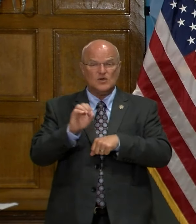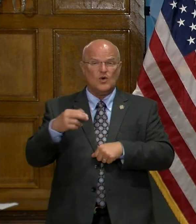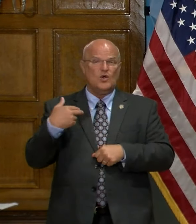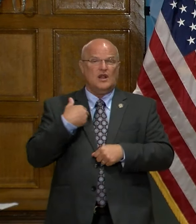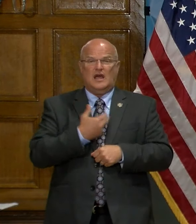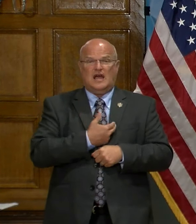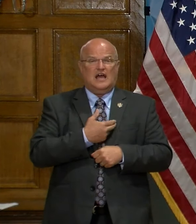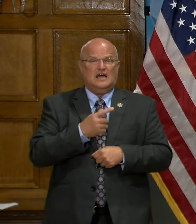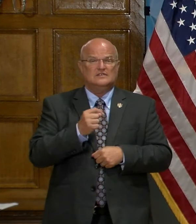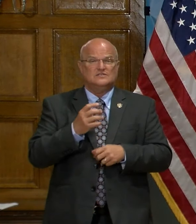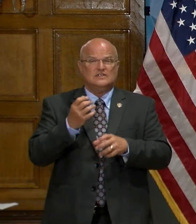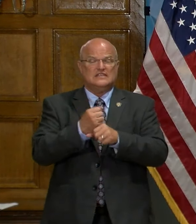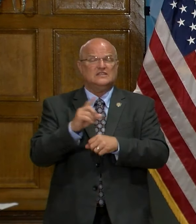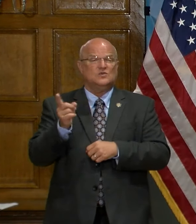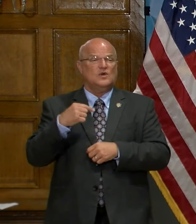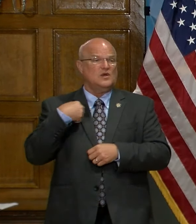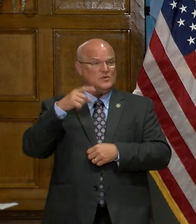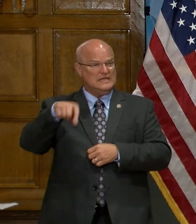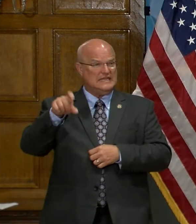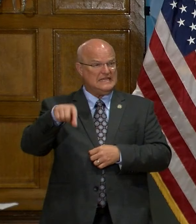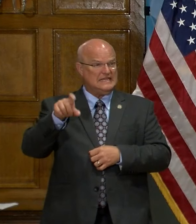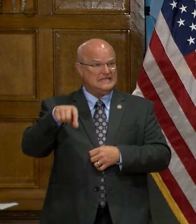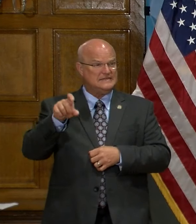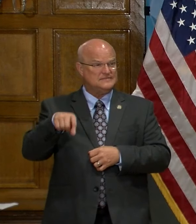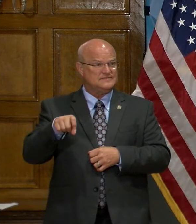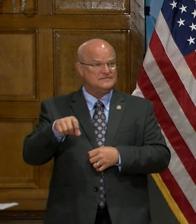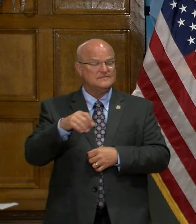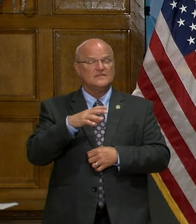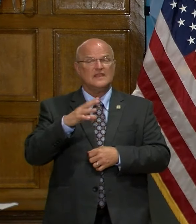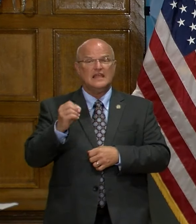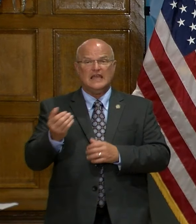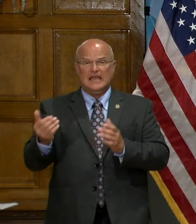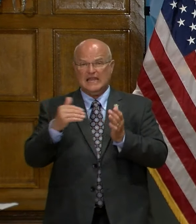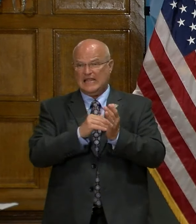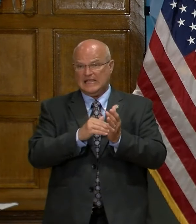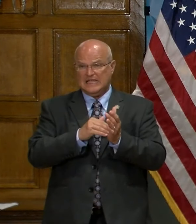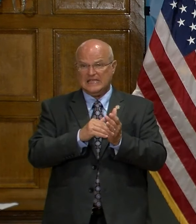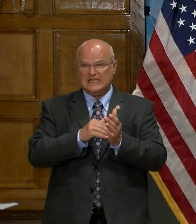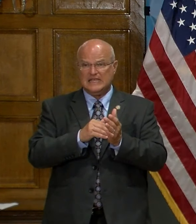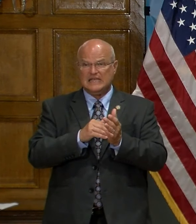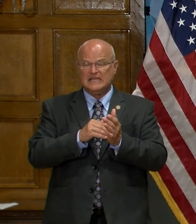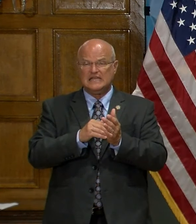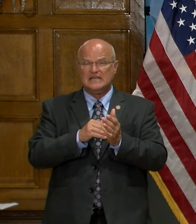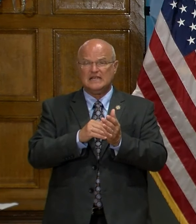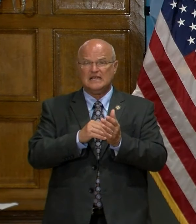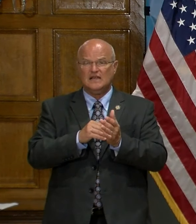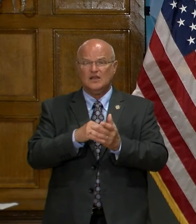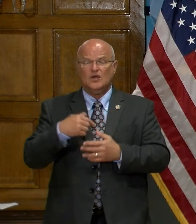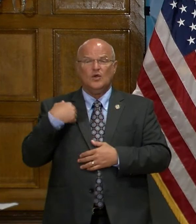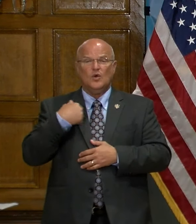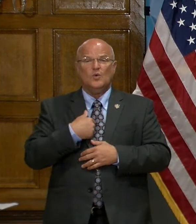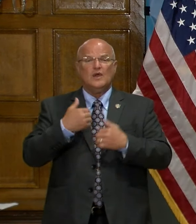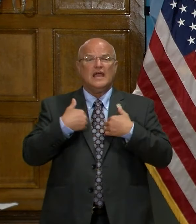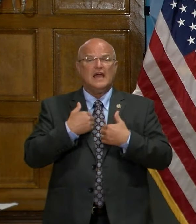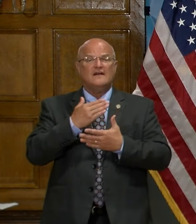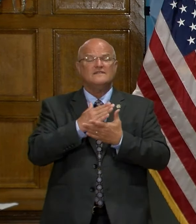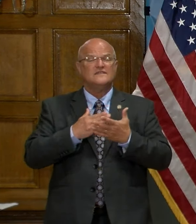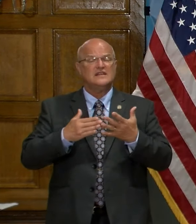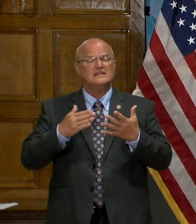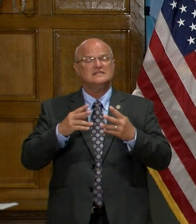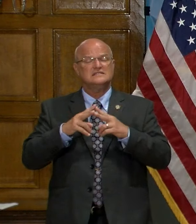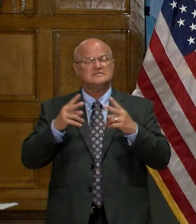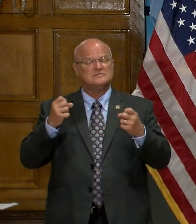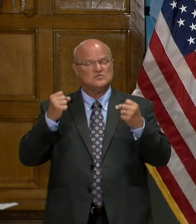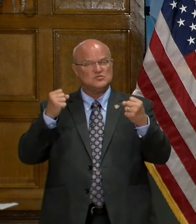us to get to where that we need. And again, we have some very